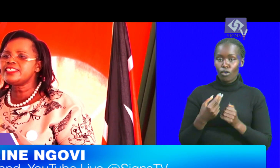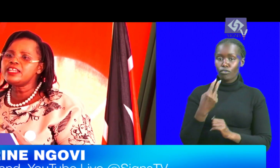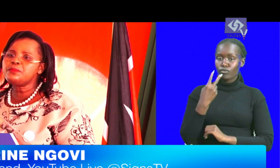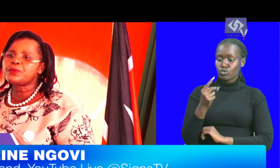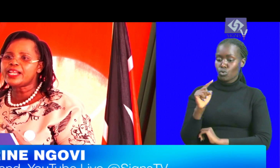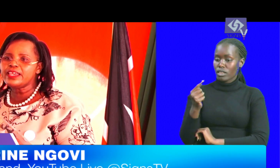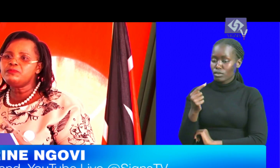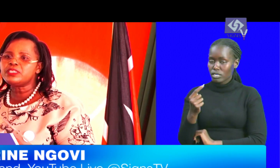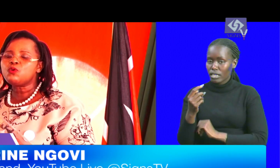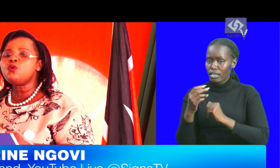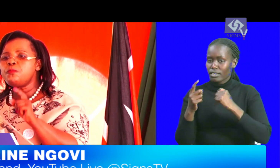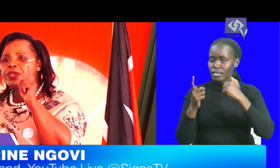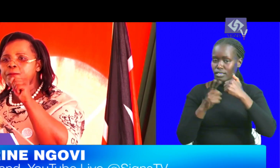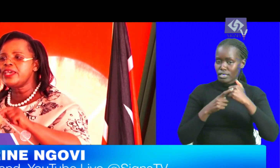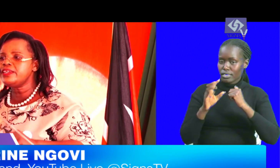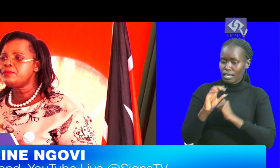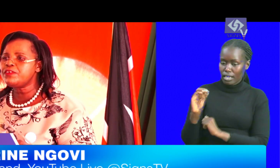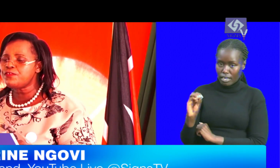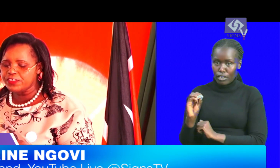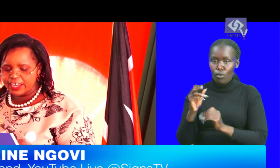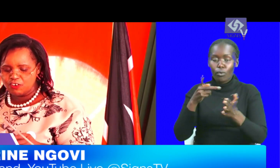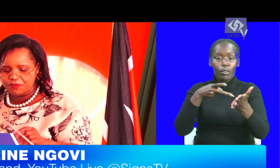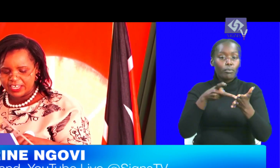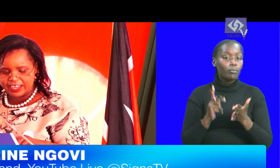2,600 claims will be paid before the end of the year.